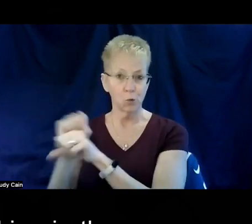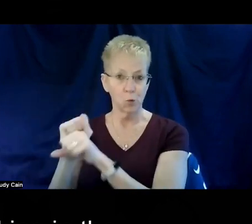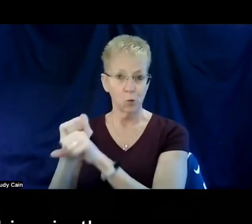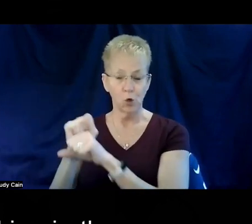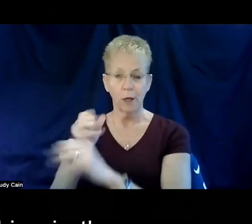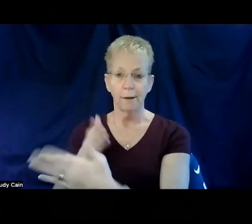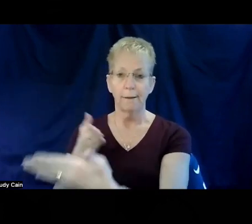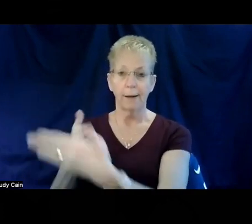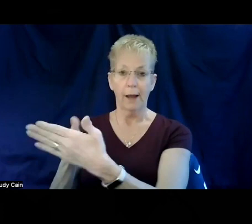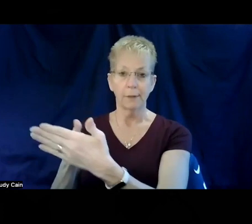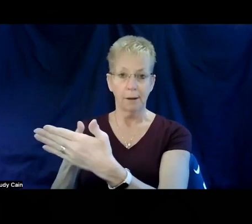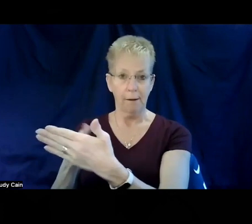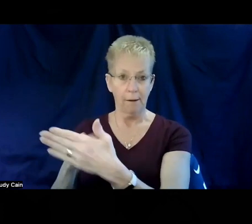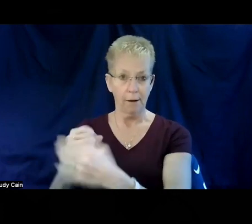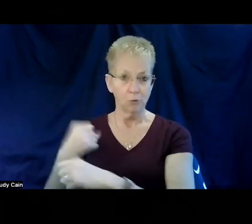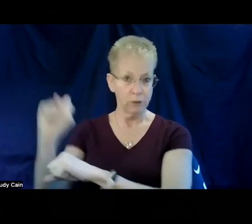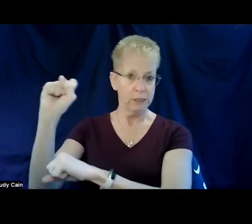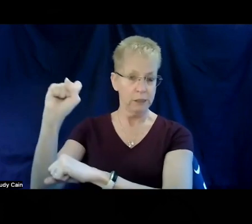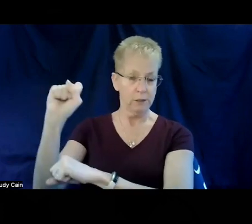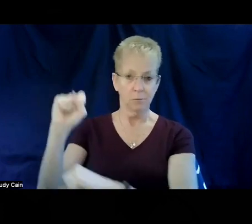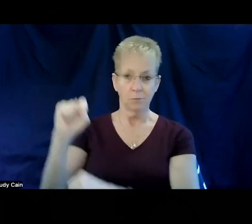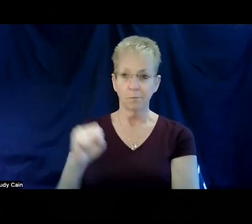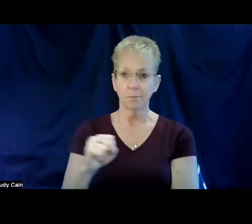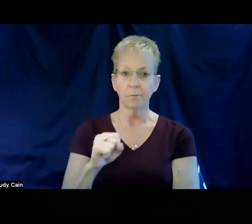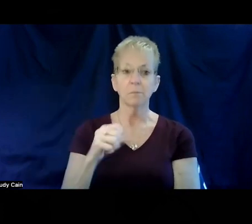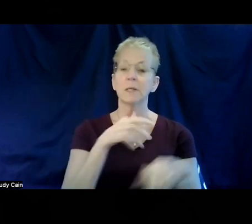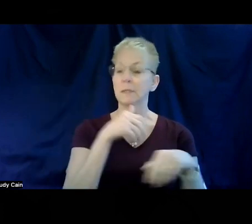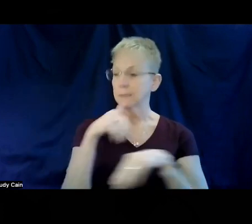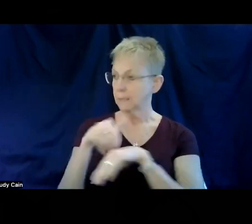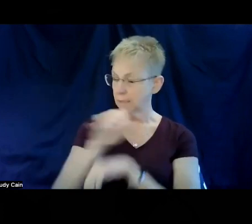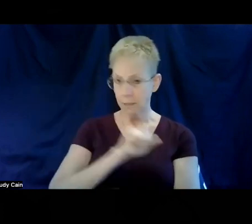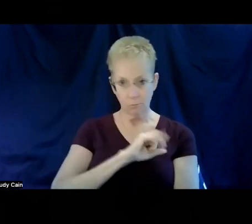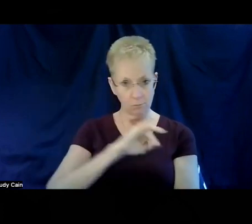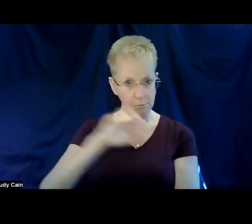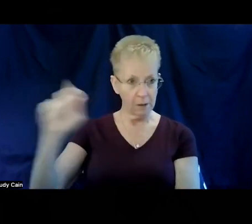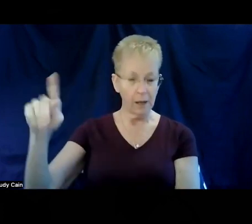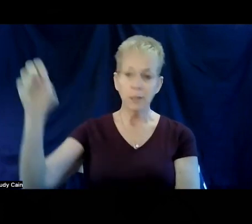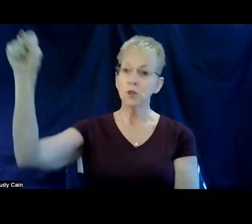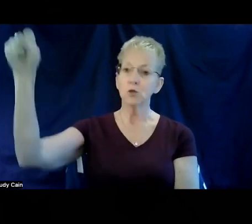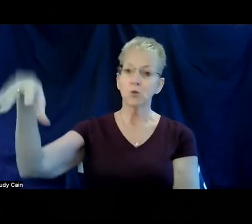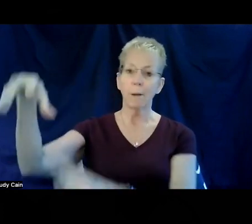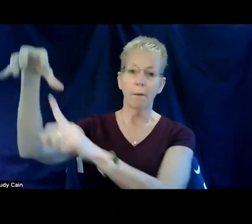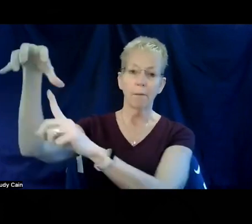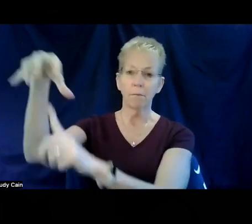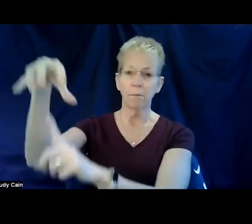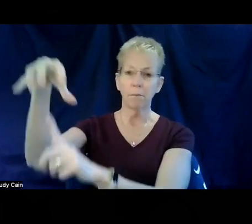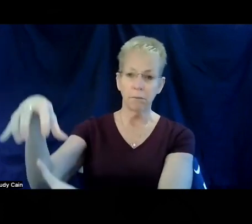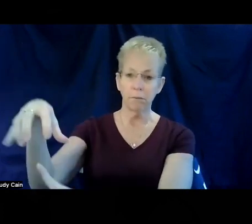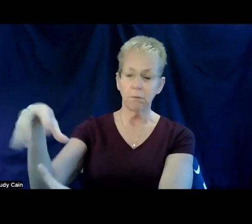anti-Nazi resistance. They sent them, dropped them in with contact